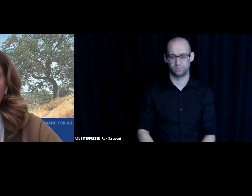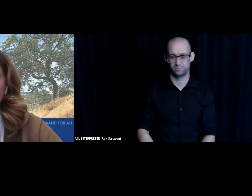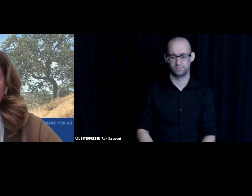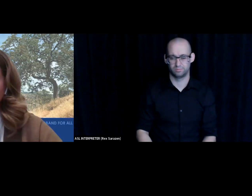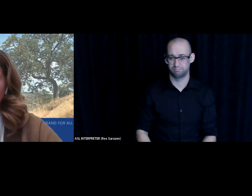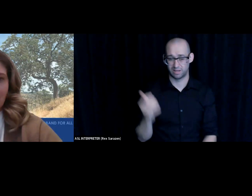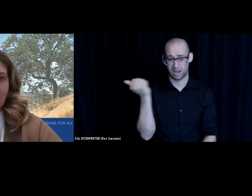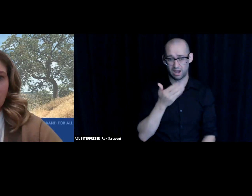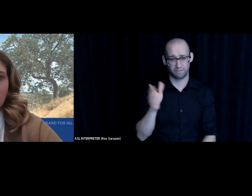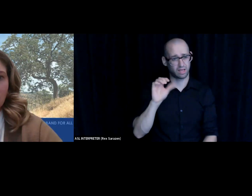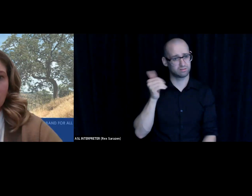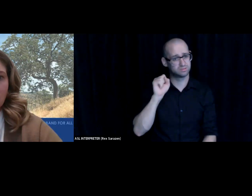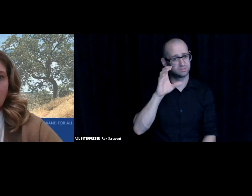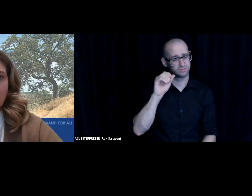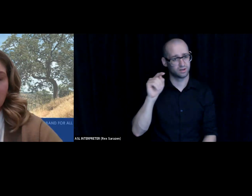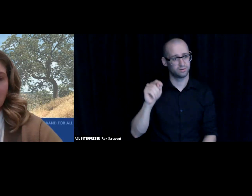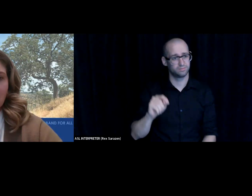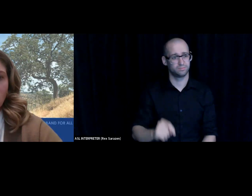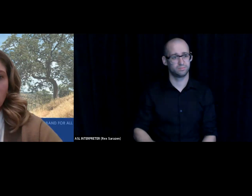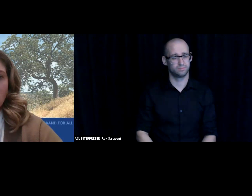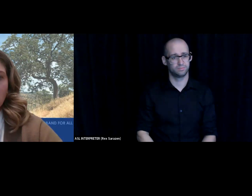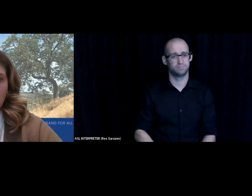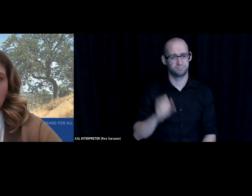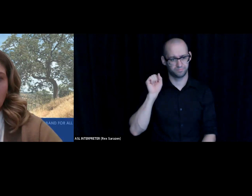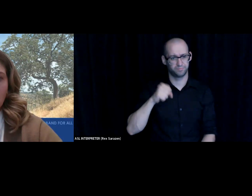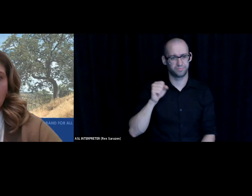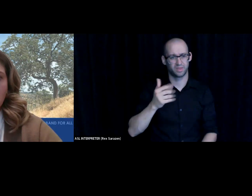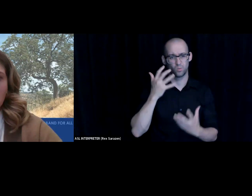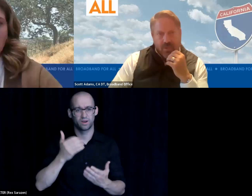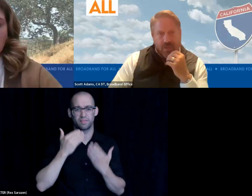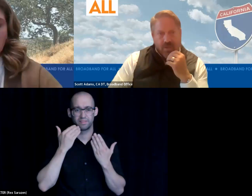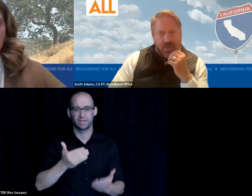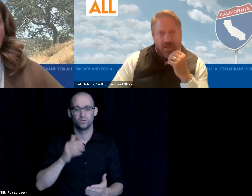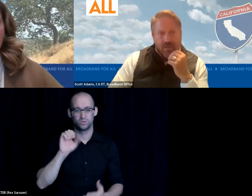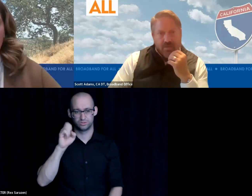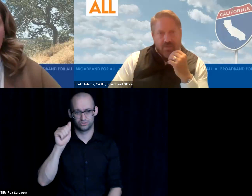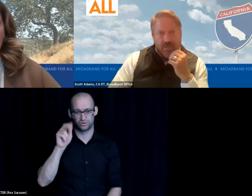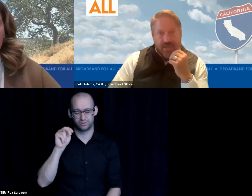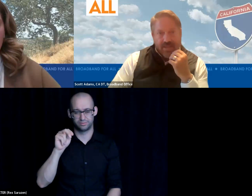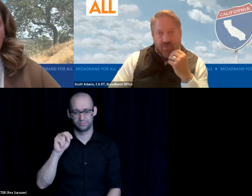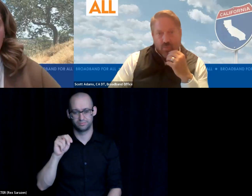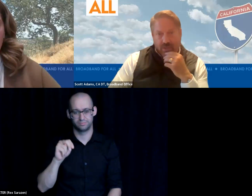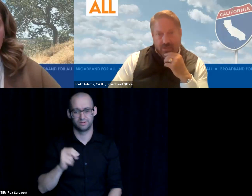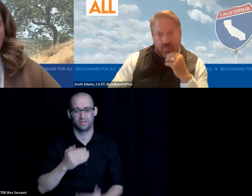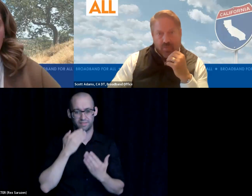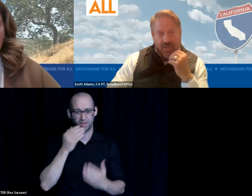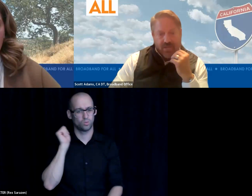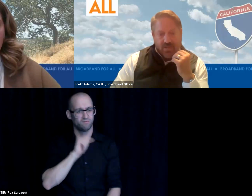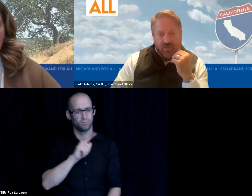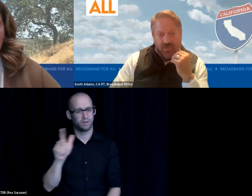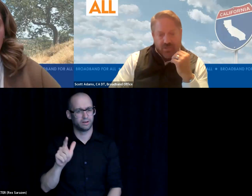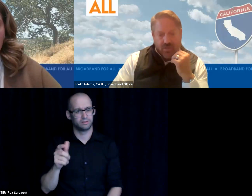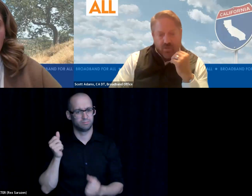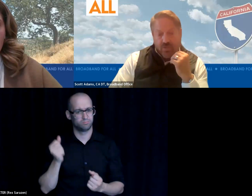Anything else, Scott? Yeah, I just wanted to thank you so much, Sean, and to thank everyone to